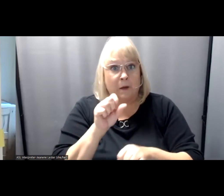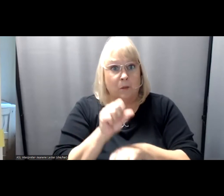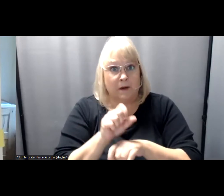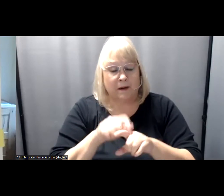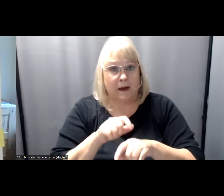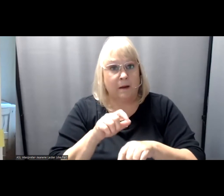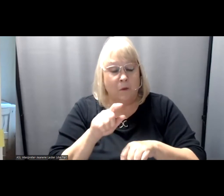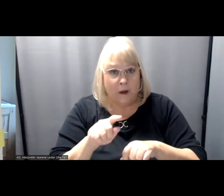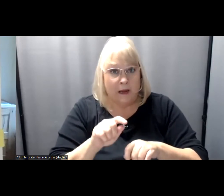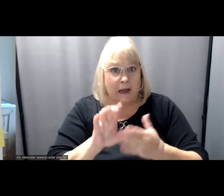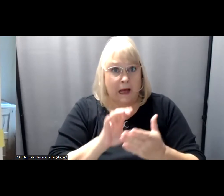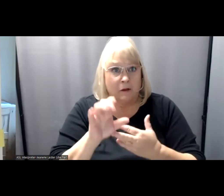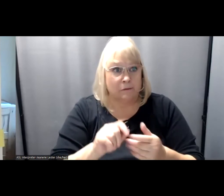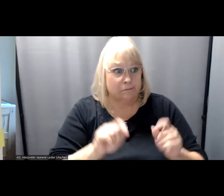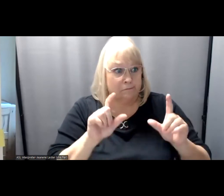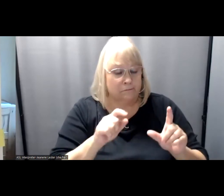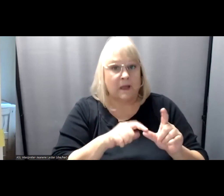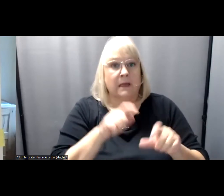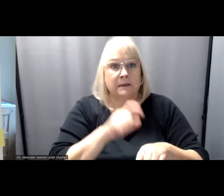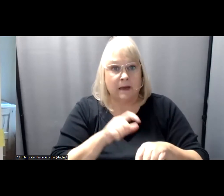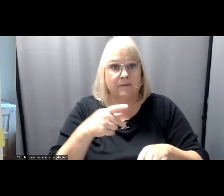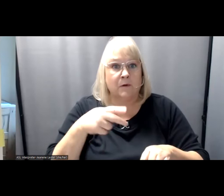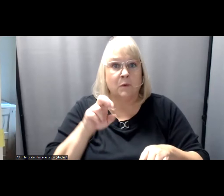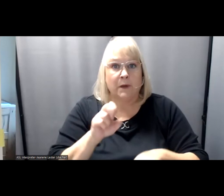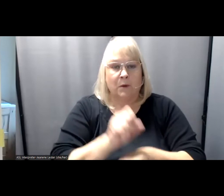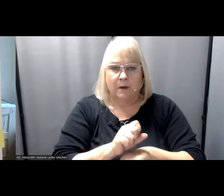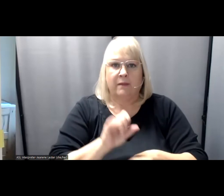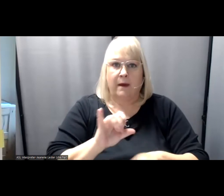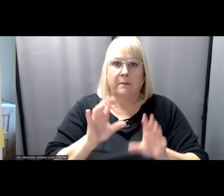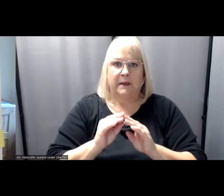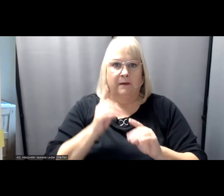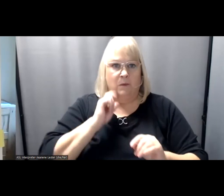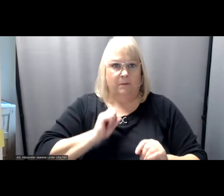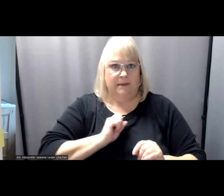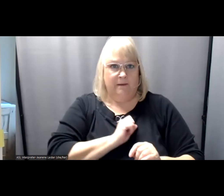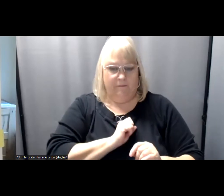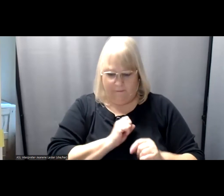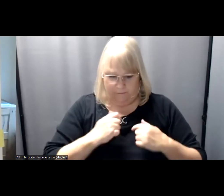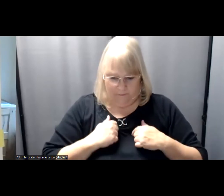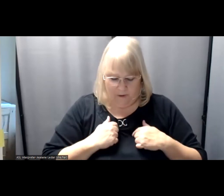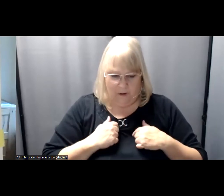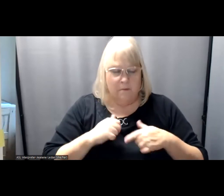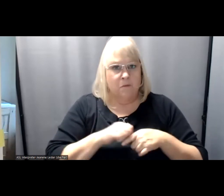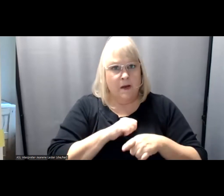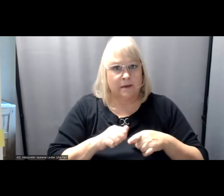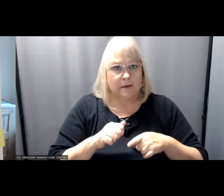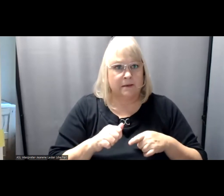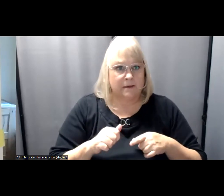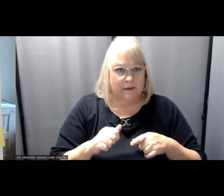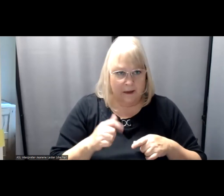calendar, it's pre-work time. It's a meeting with yourself. Yeah. Practice that go see script we just went